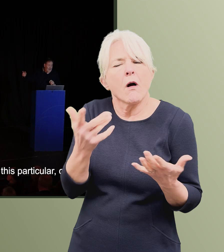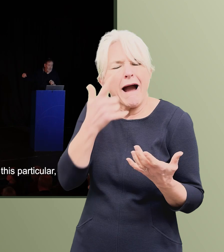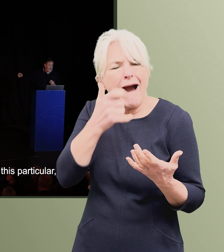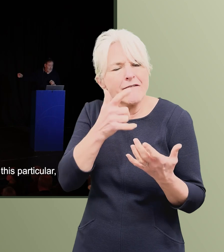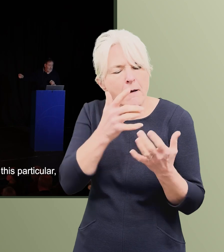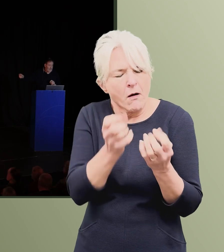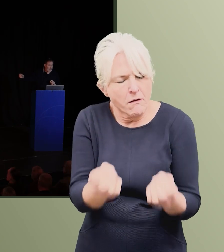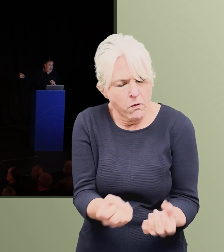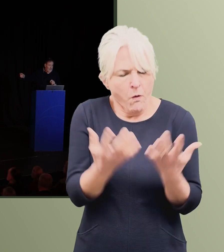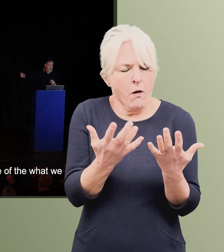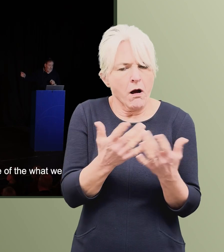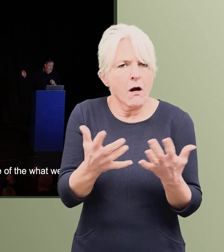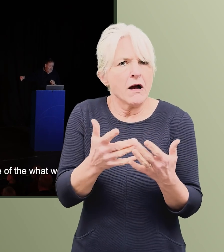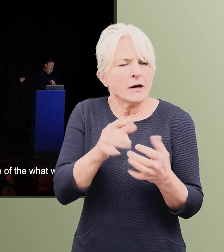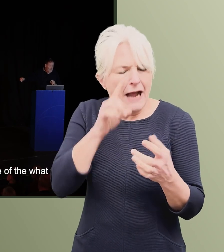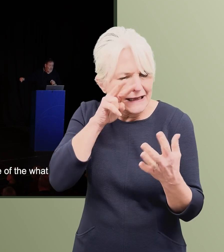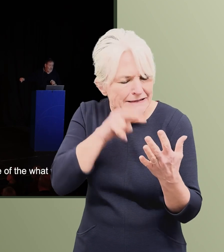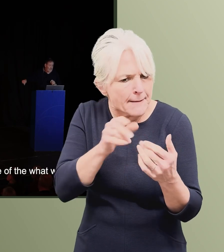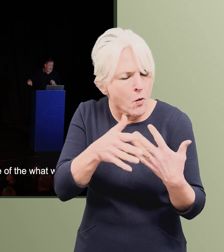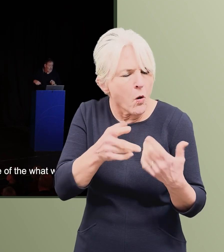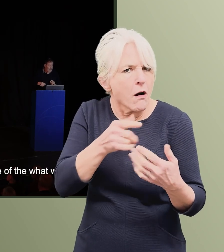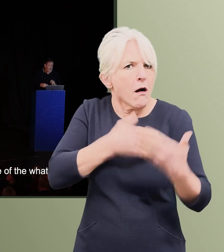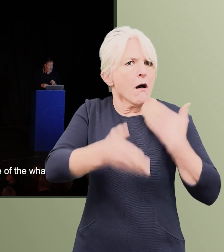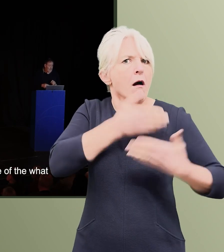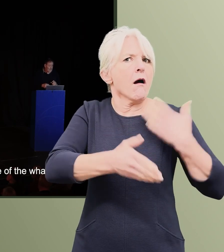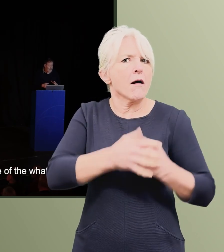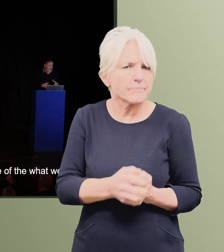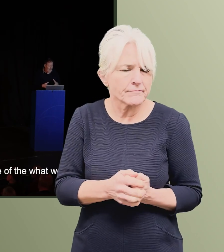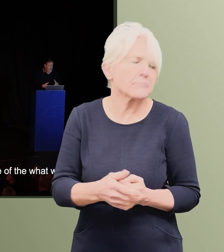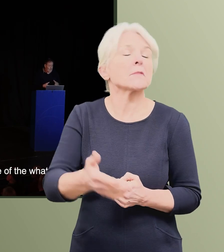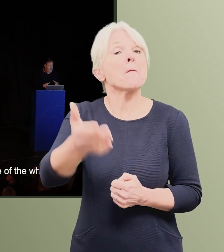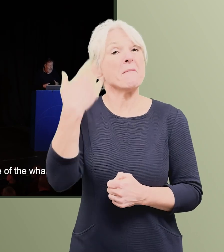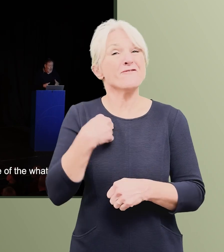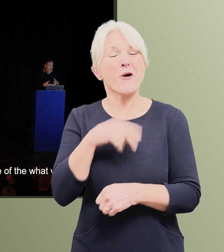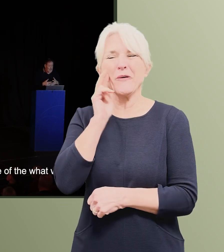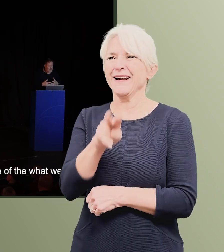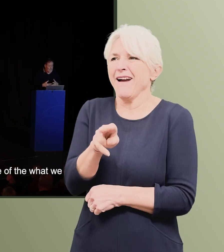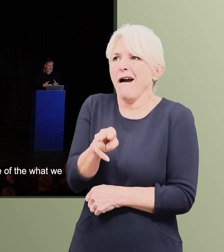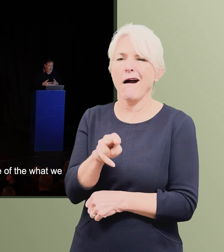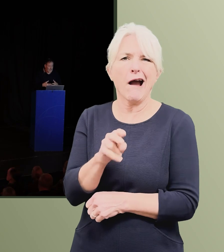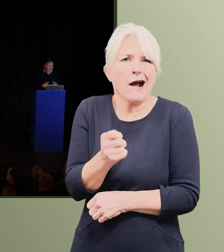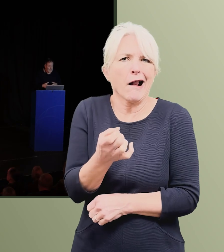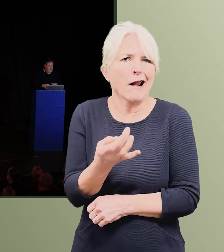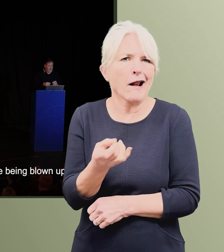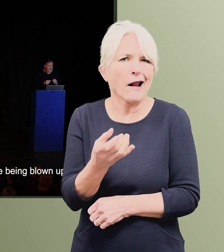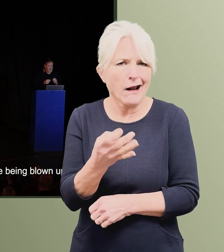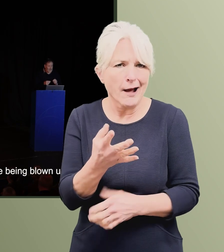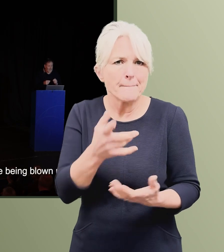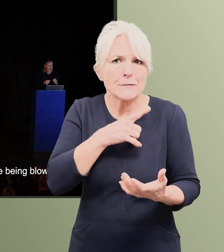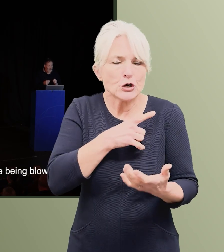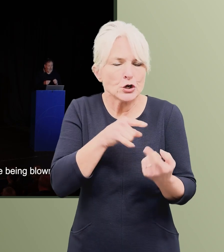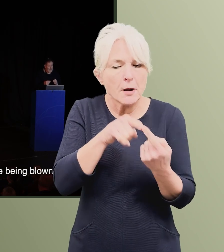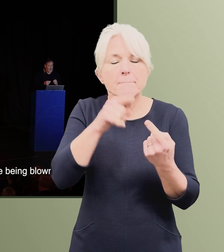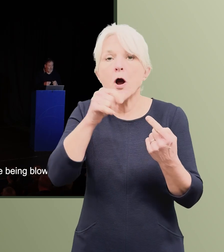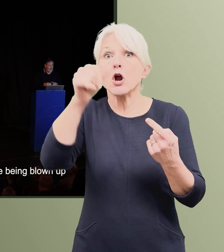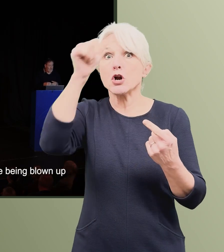particular, or around this site, but we could see with the geophysics, is because of what we call the Aeolian deposition. These are